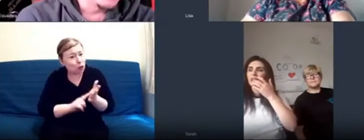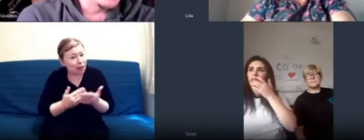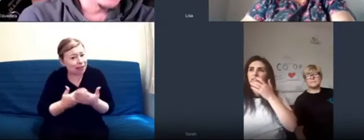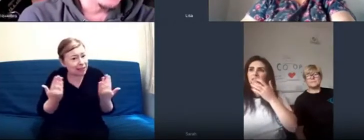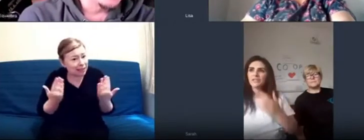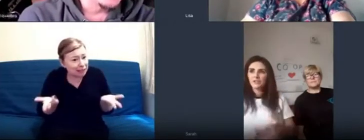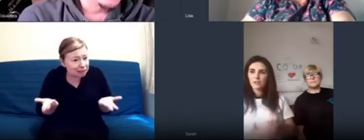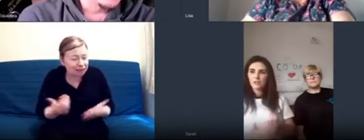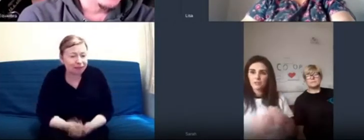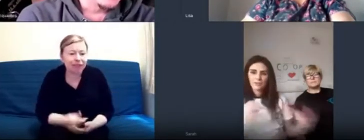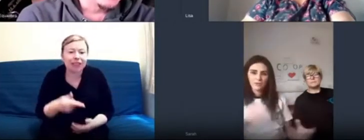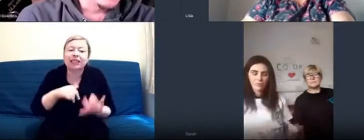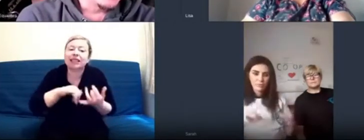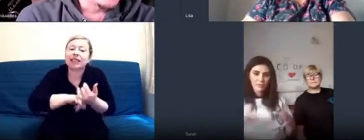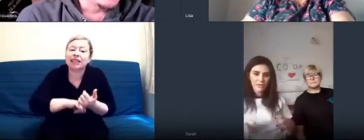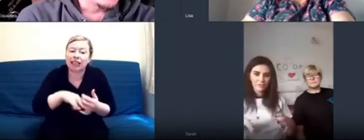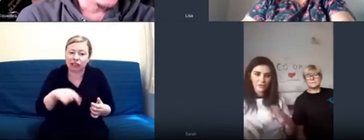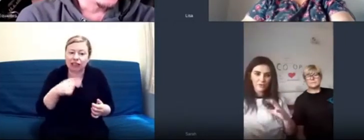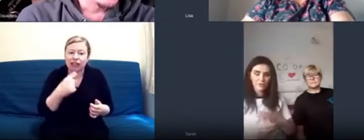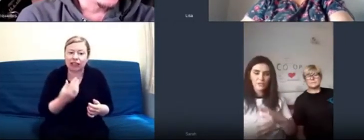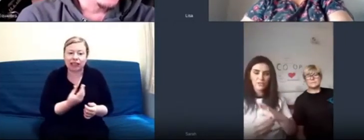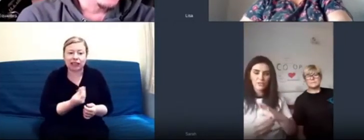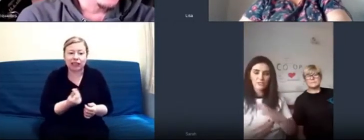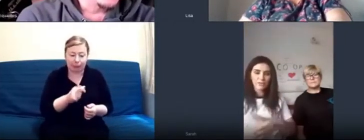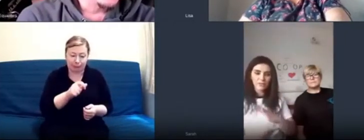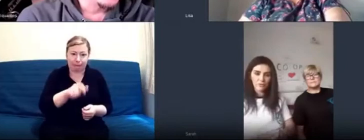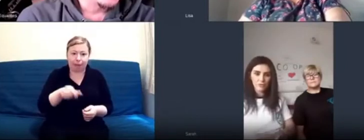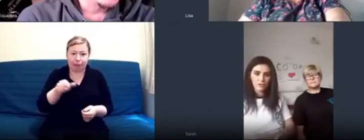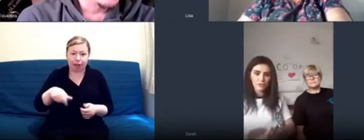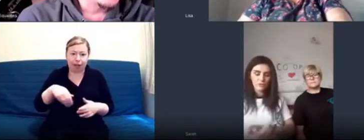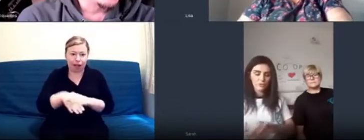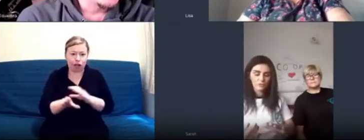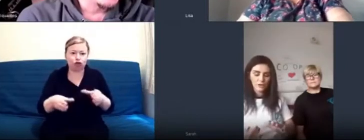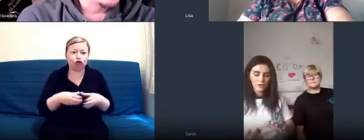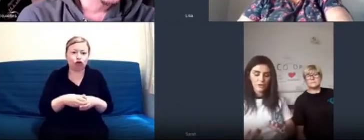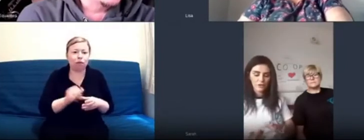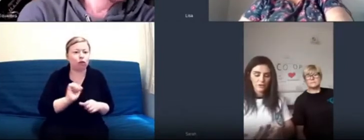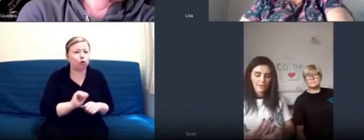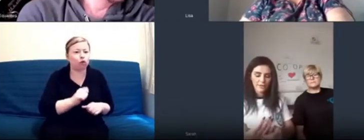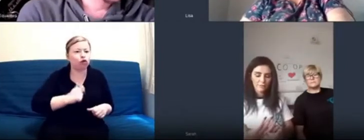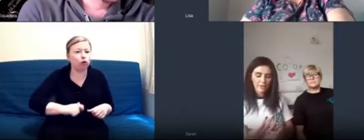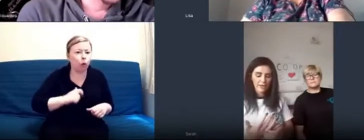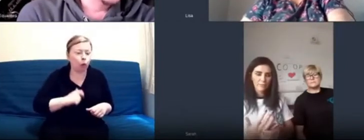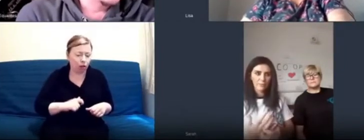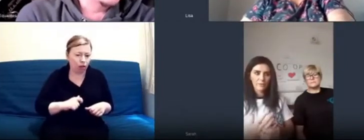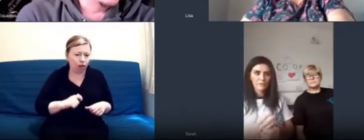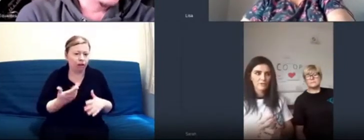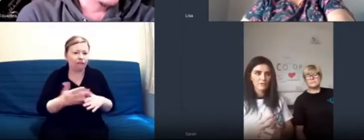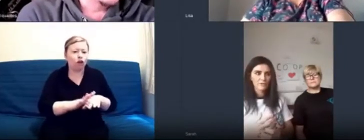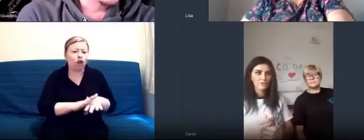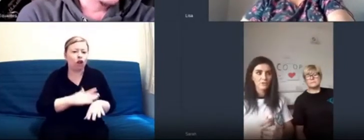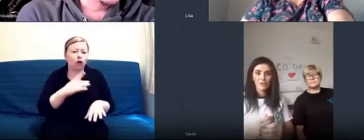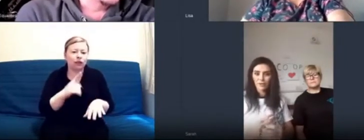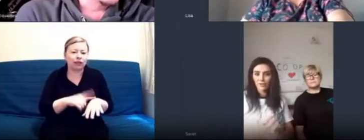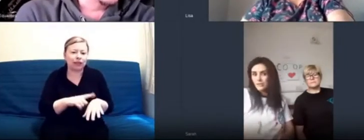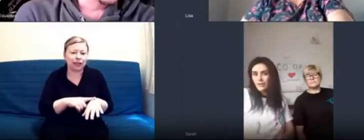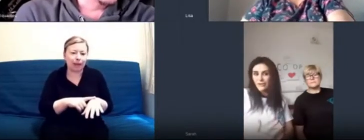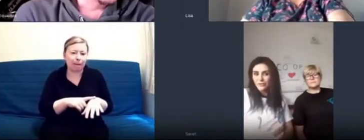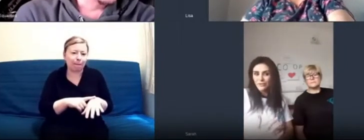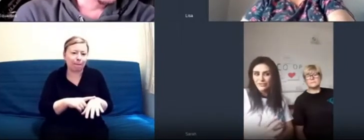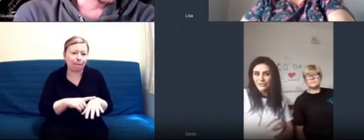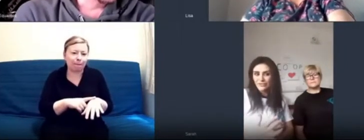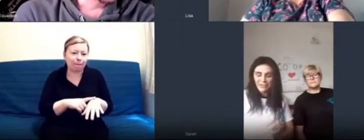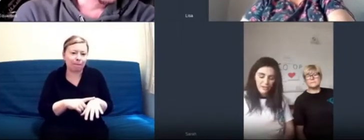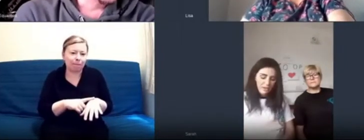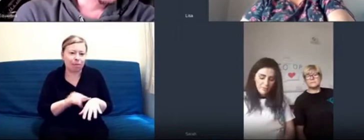We have individuals within the group that would have their own specific roles. So for a long time, members of the group might have thought